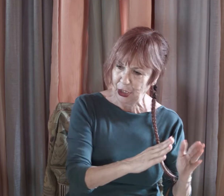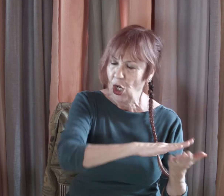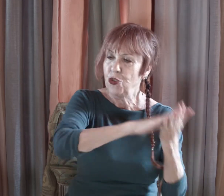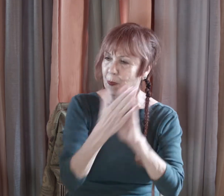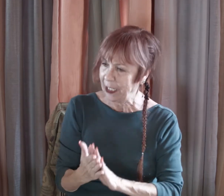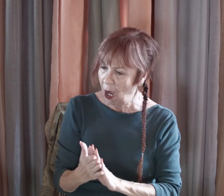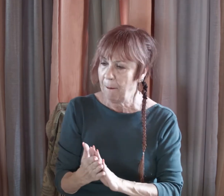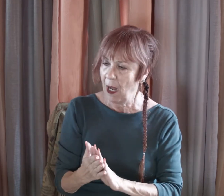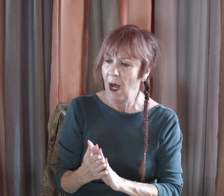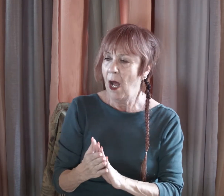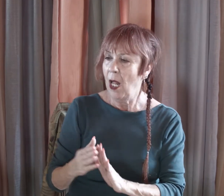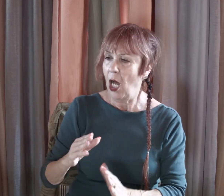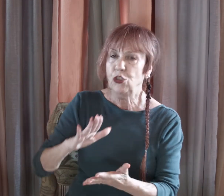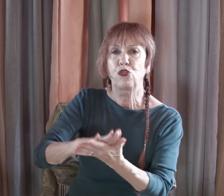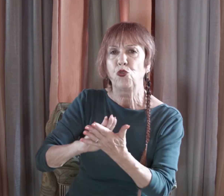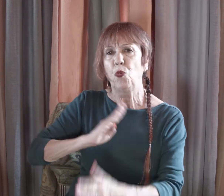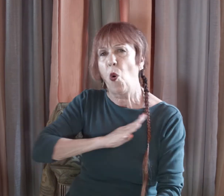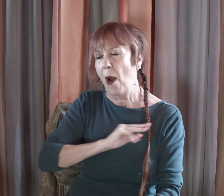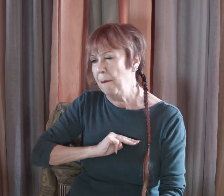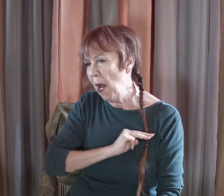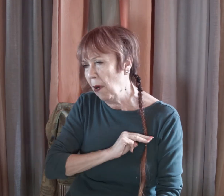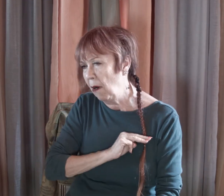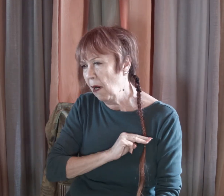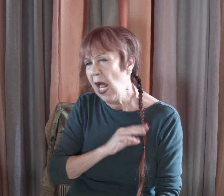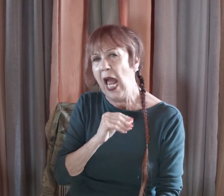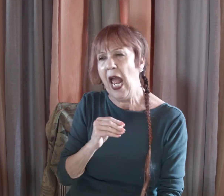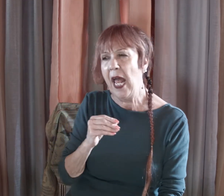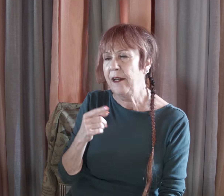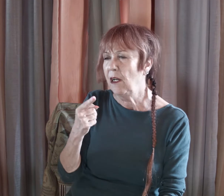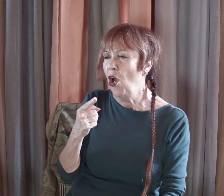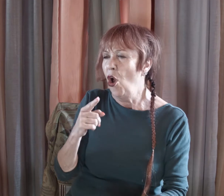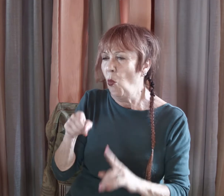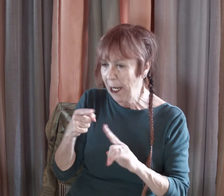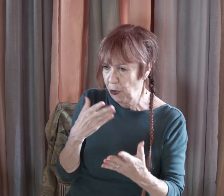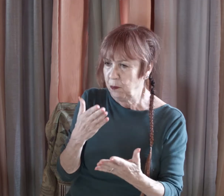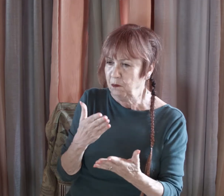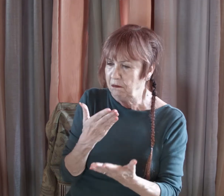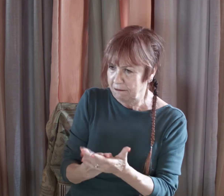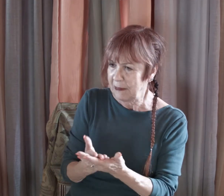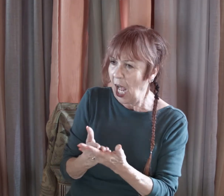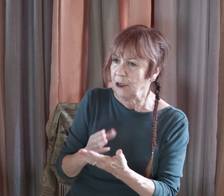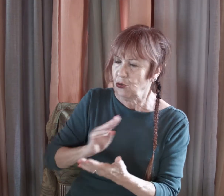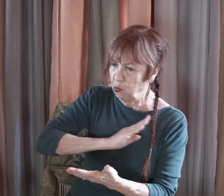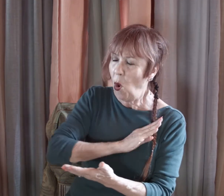to member of the school board? And also, what did you hope to change? And perhaps